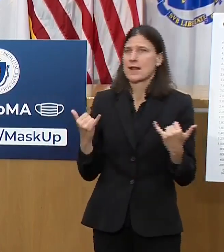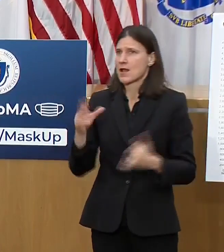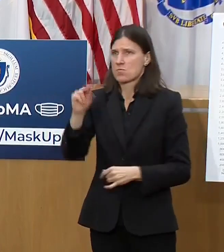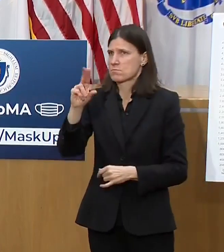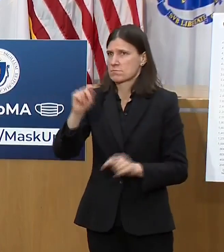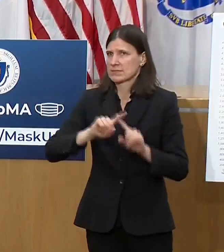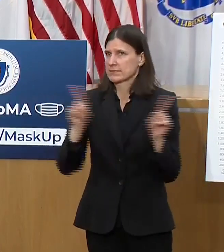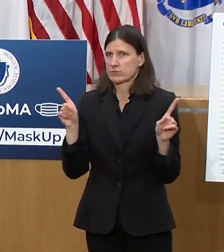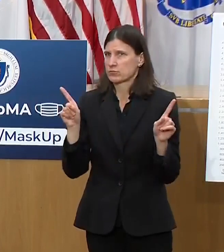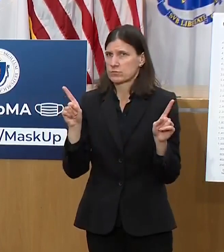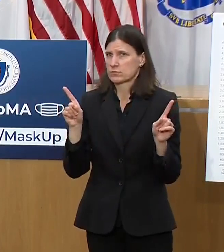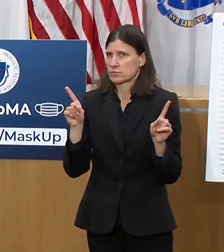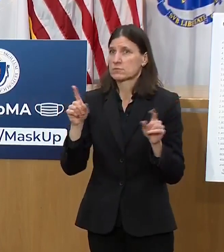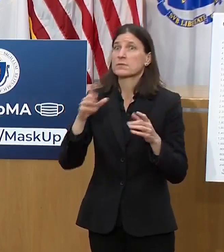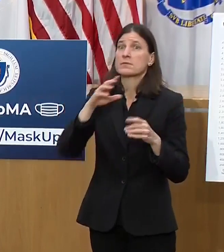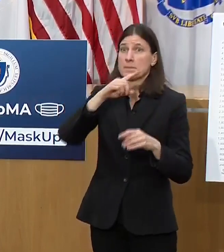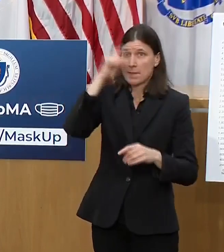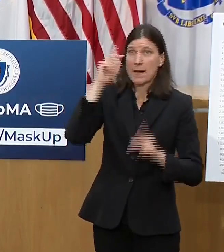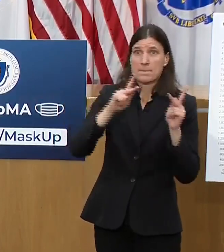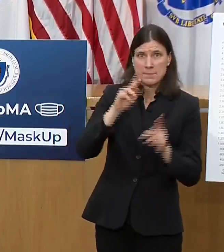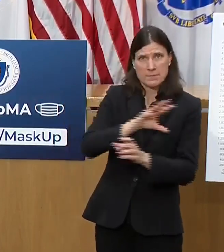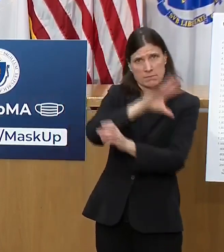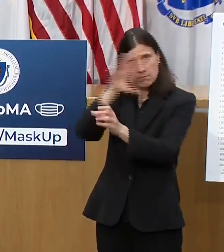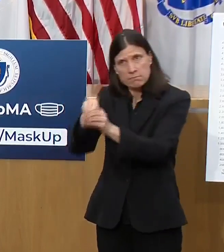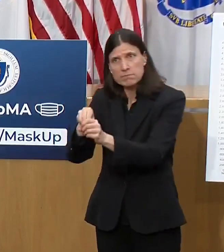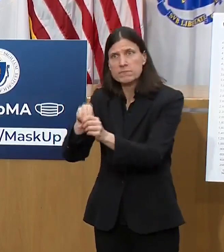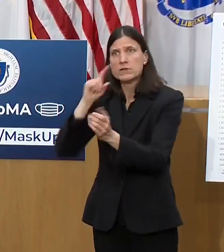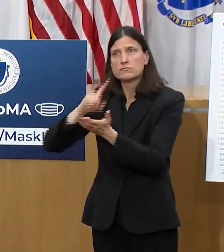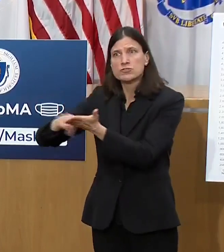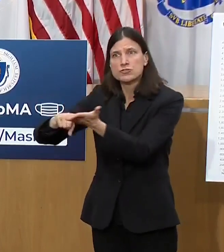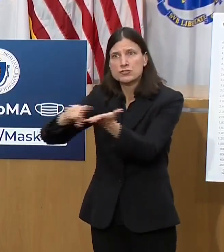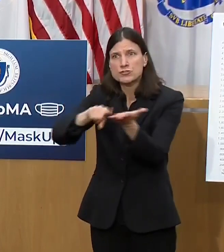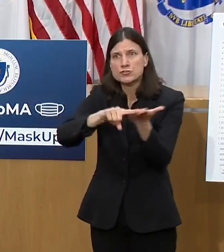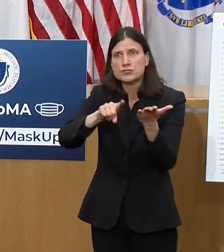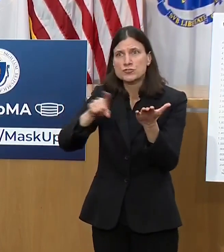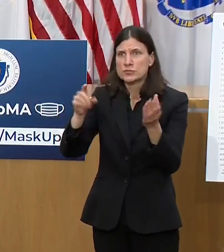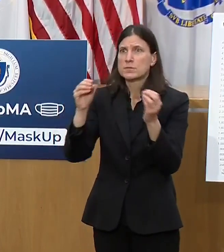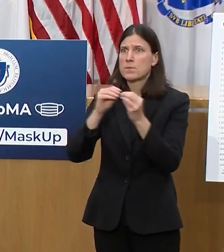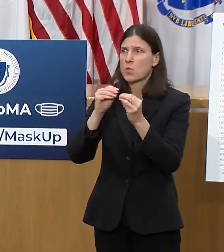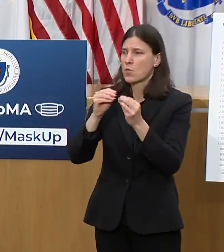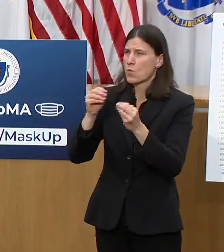and the transparency around the development of the vaccine.